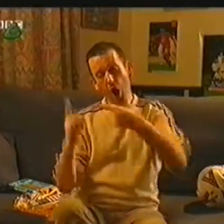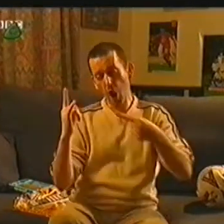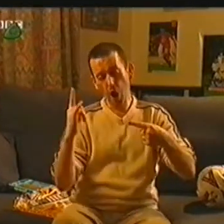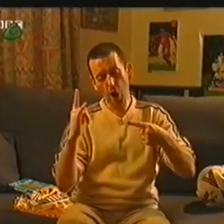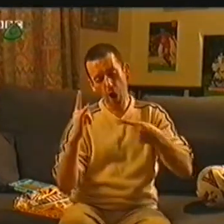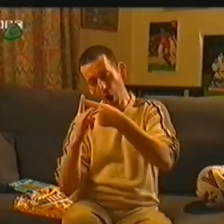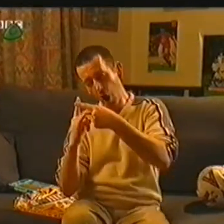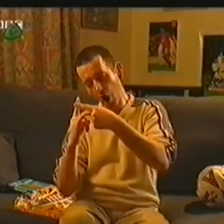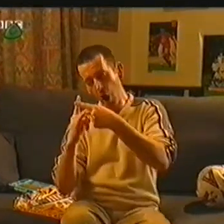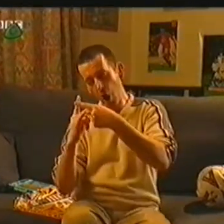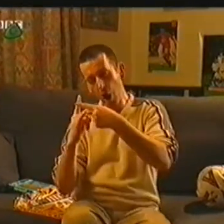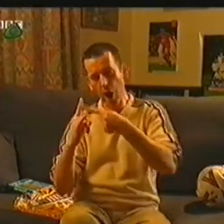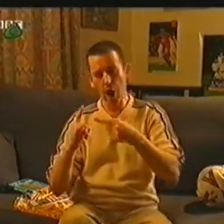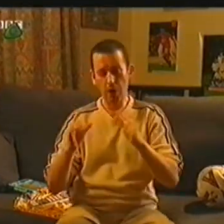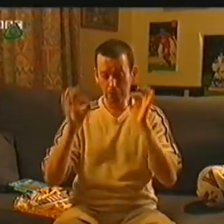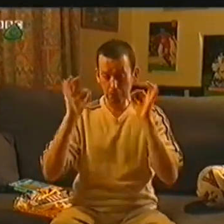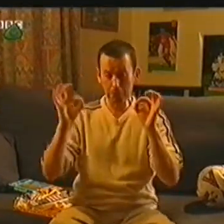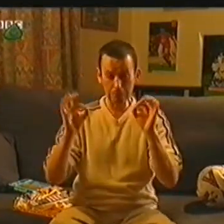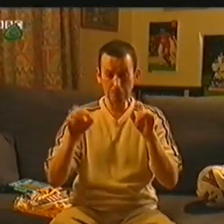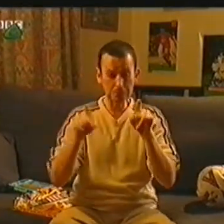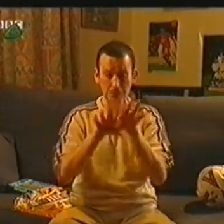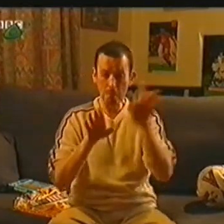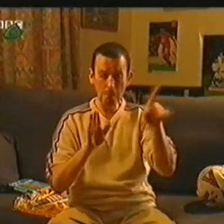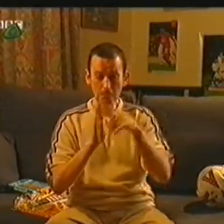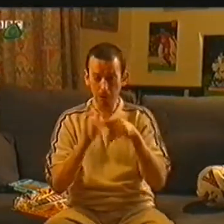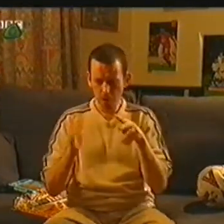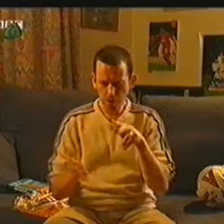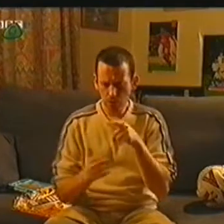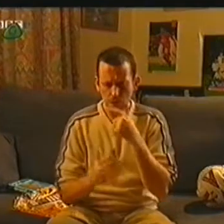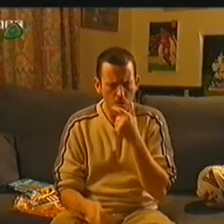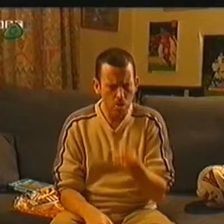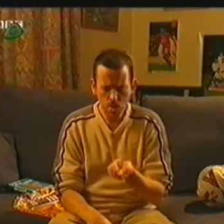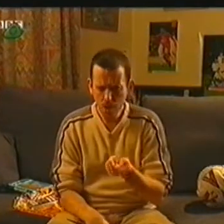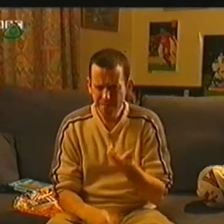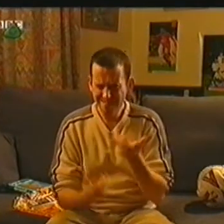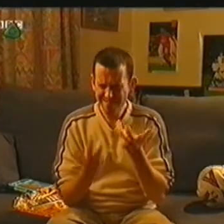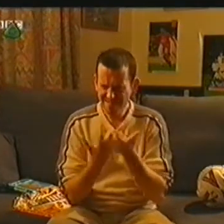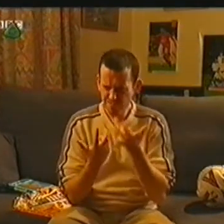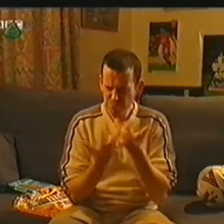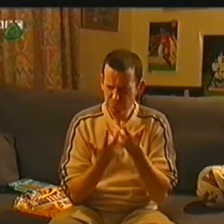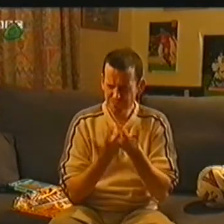background, the goalposts were just visible.